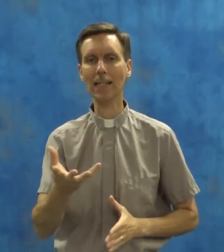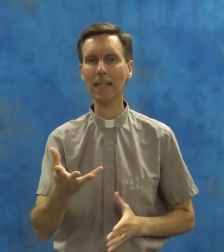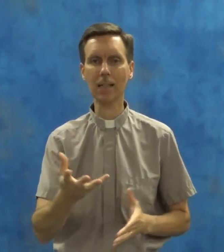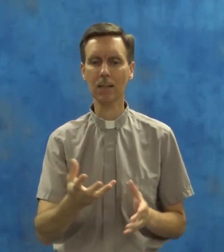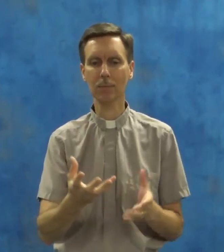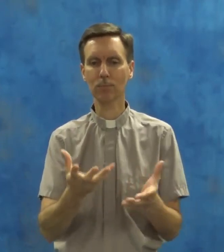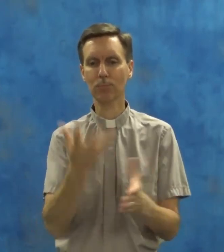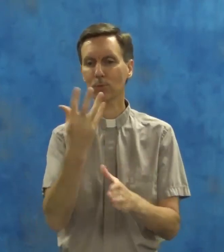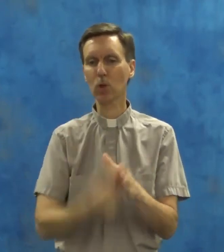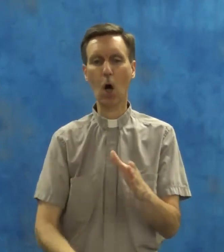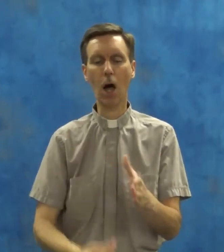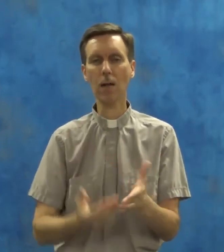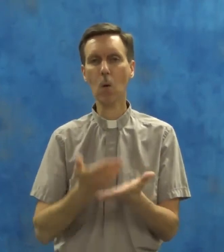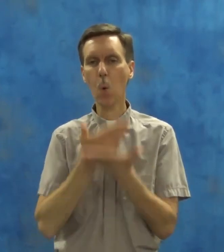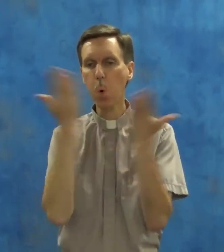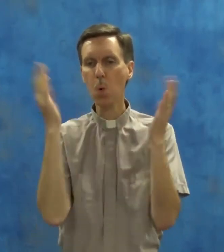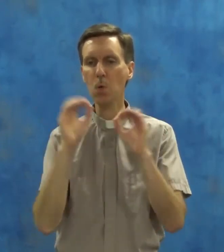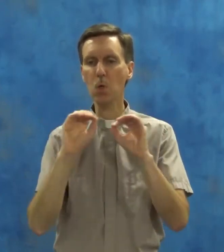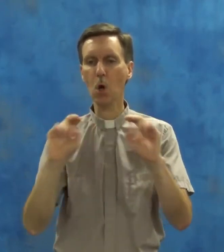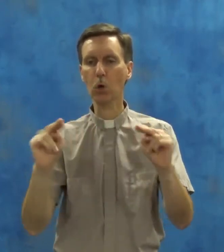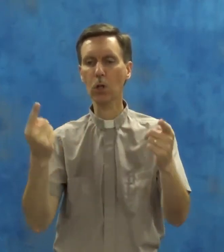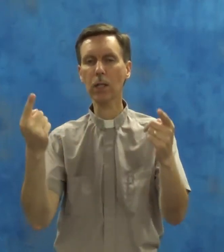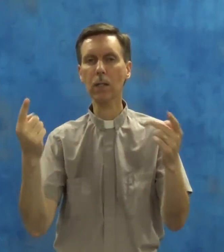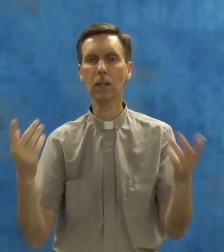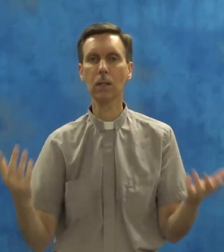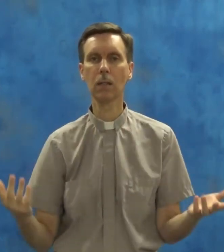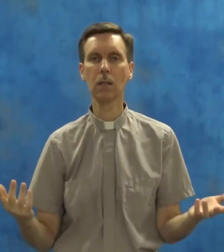it. Gone, no good.